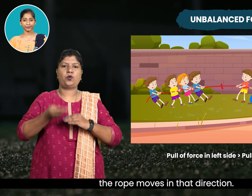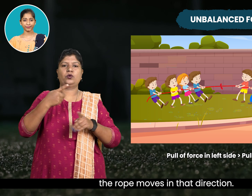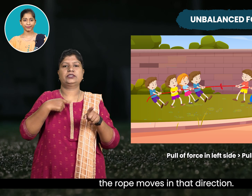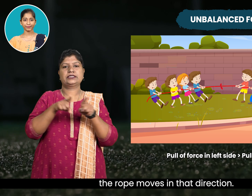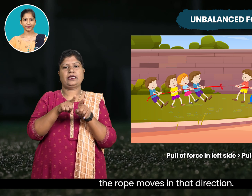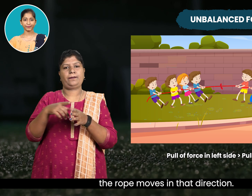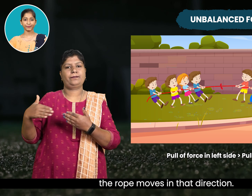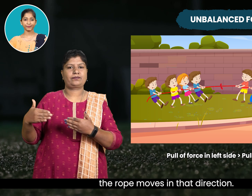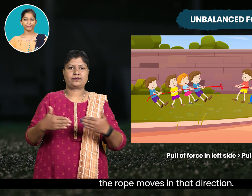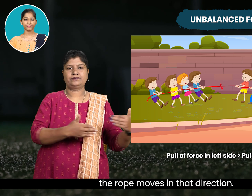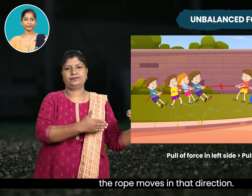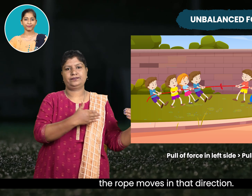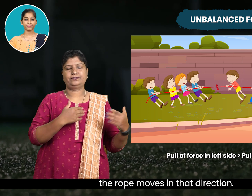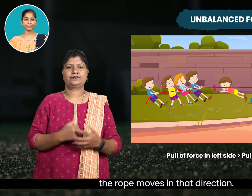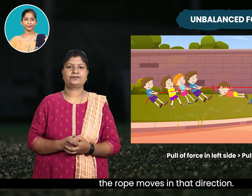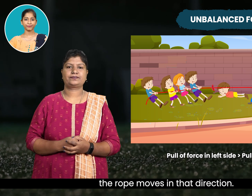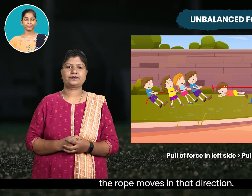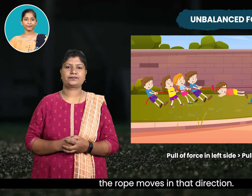direction.